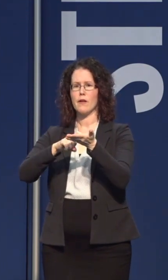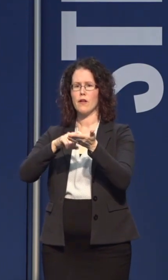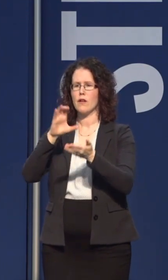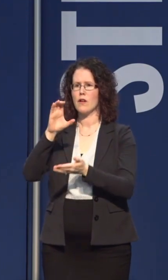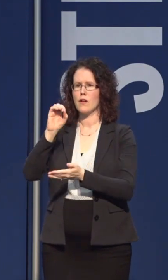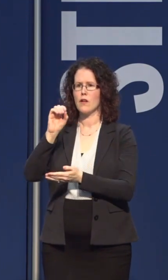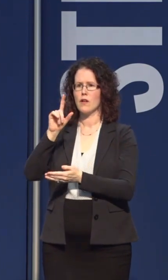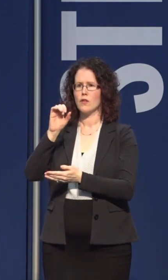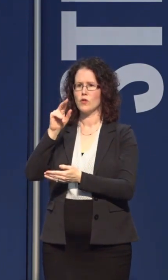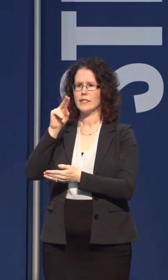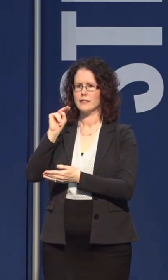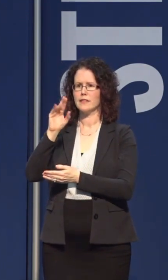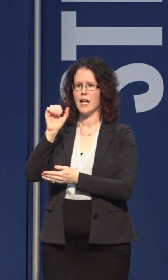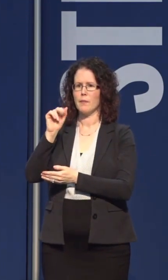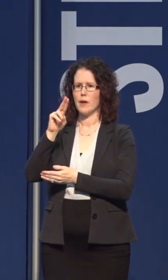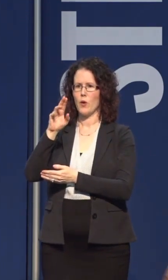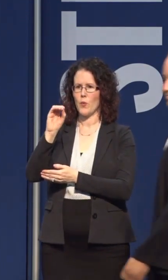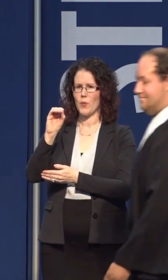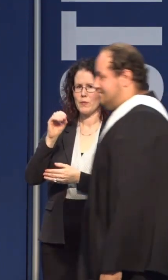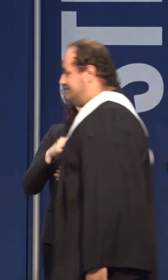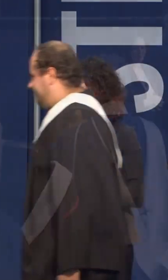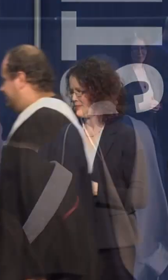Colton Amiro.